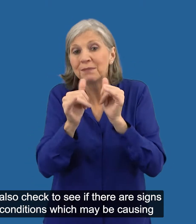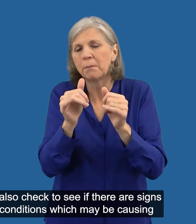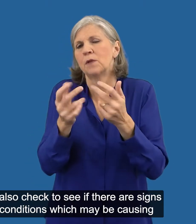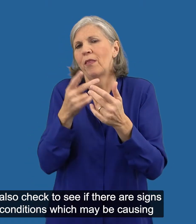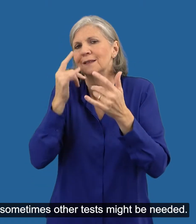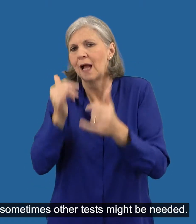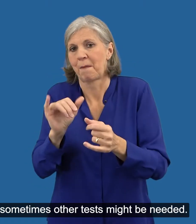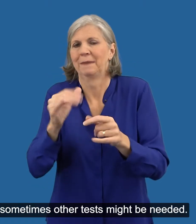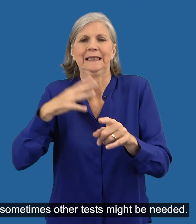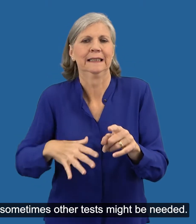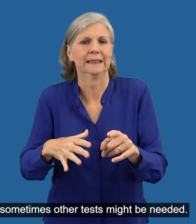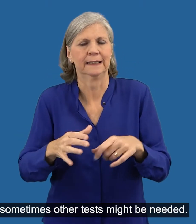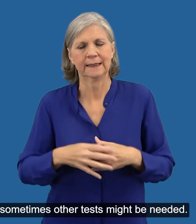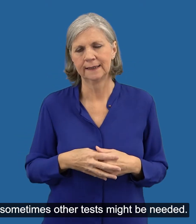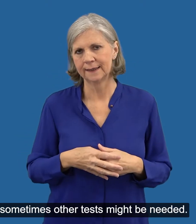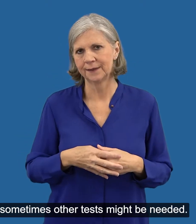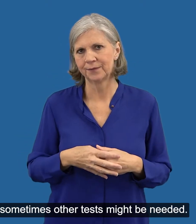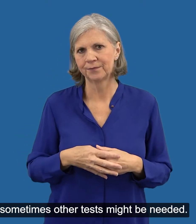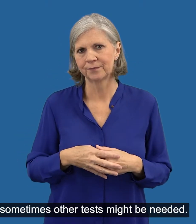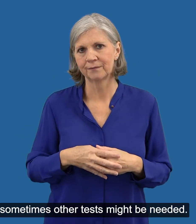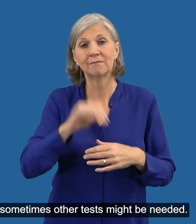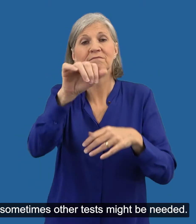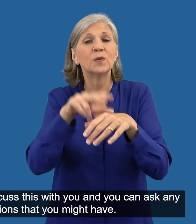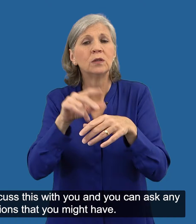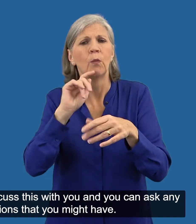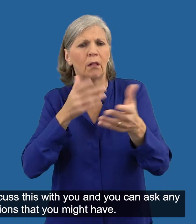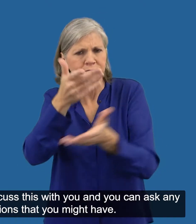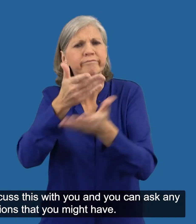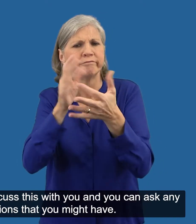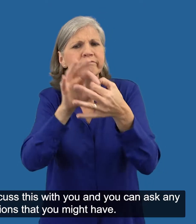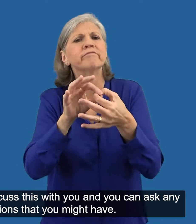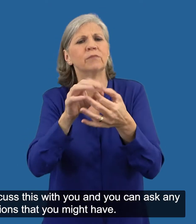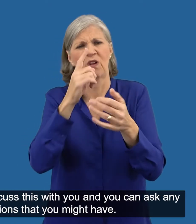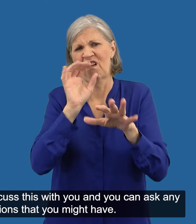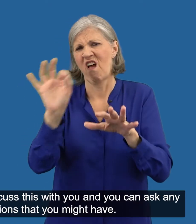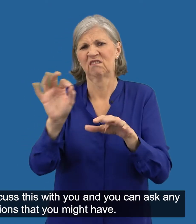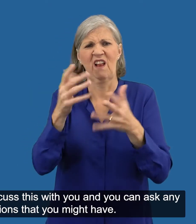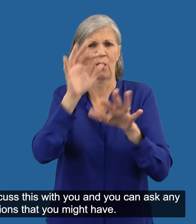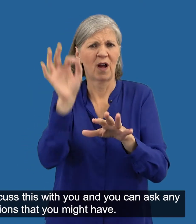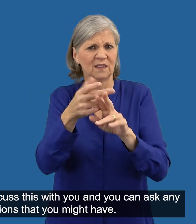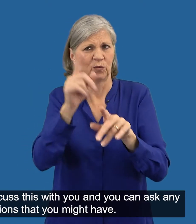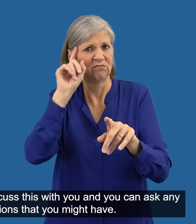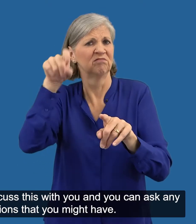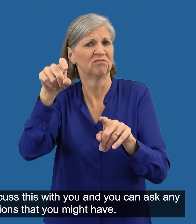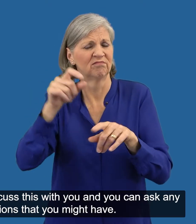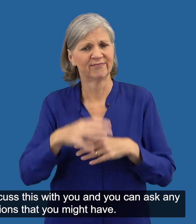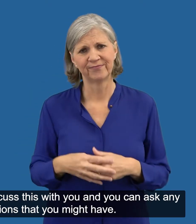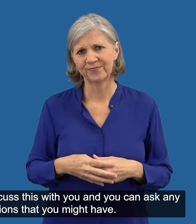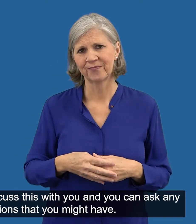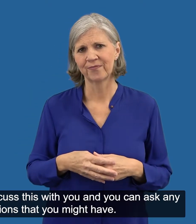your symptoms, and sometimes other tests might be needed. Your doctor will discuss this with you, and you can ask any questions that you